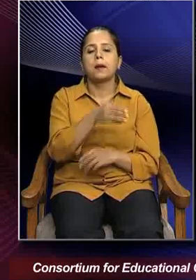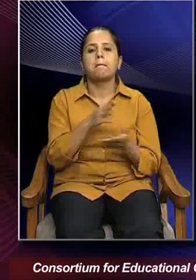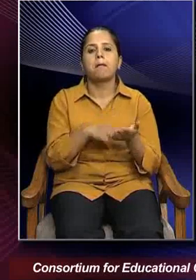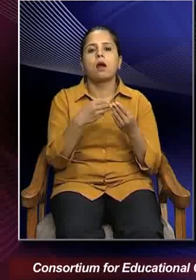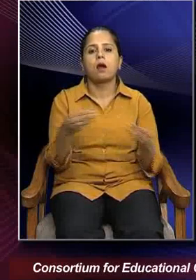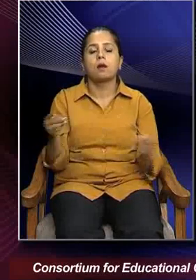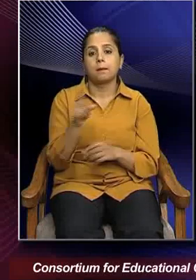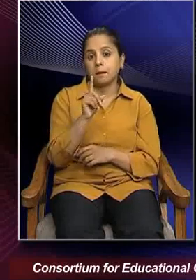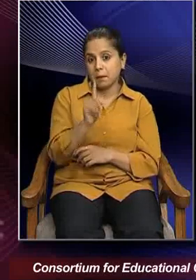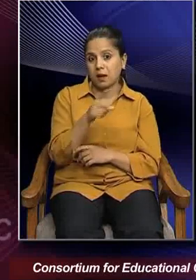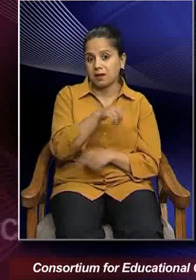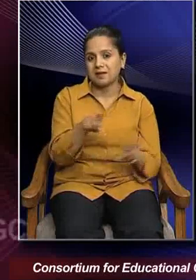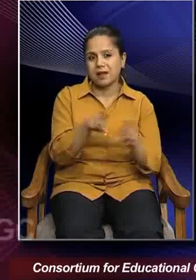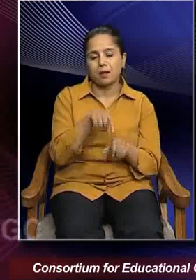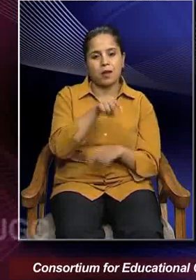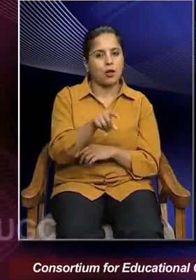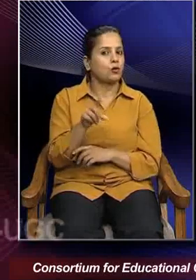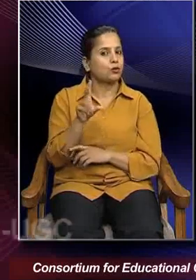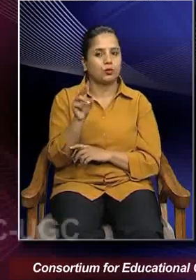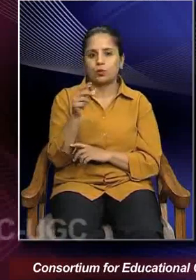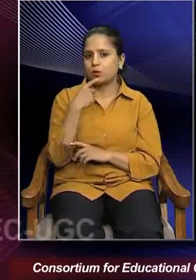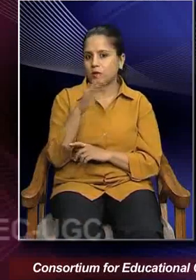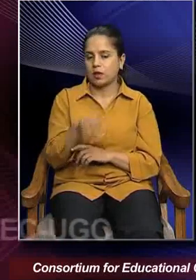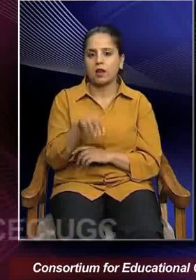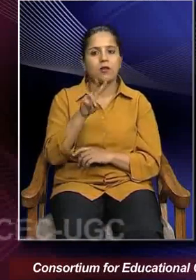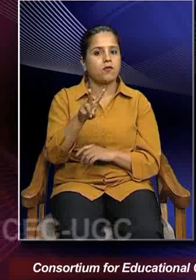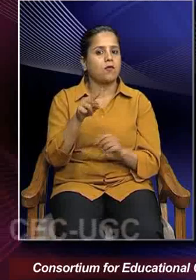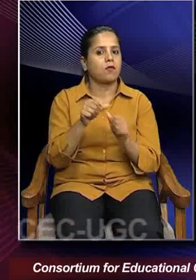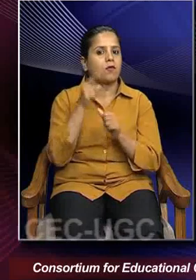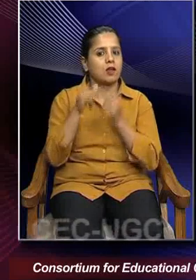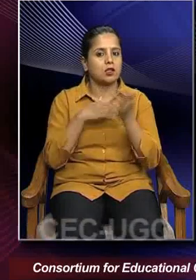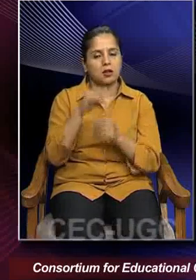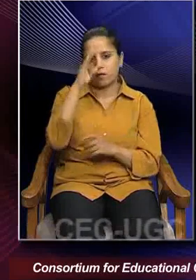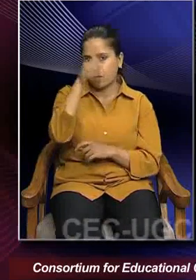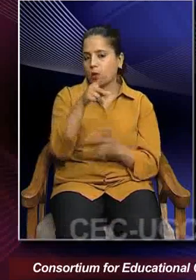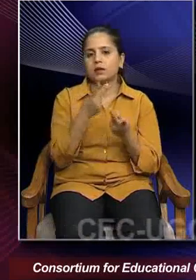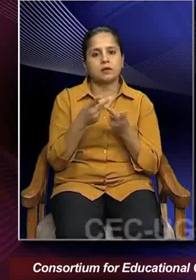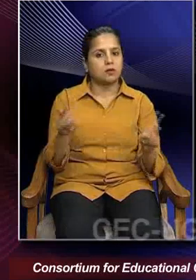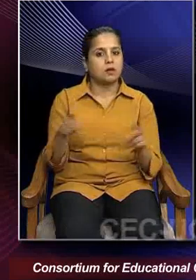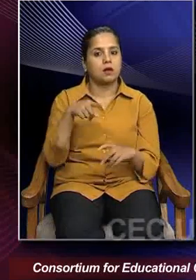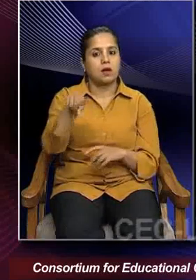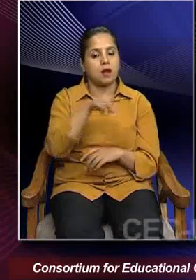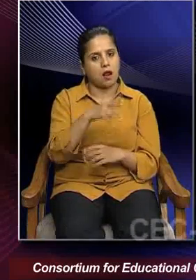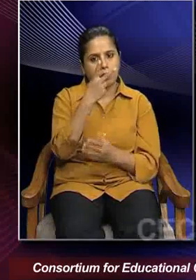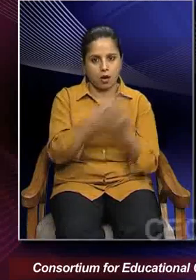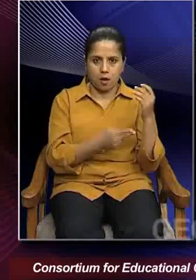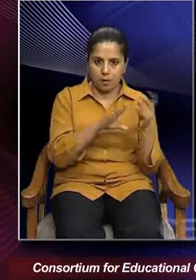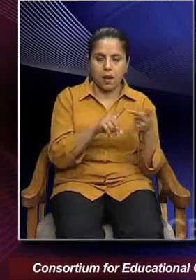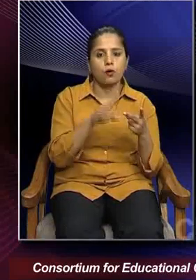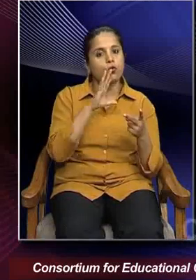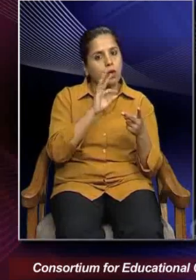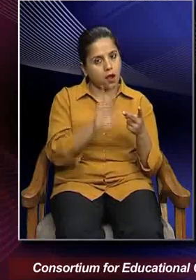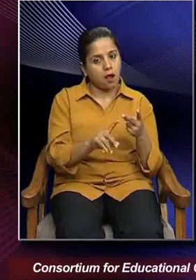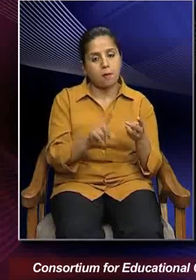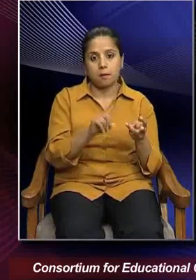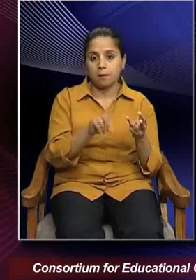but that's not the case in the Vaiśeṣika philosophy. So, though they are pluralistic and realistic, they are